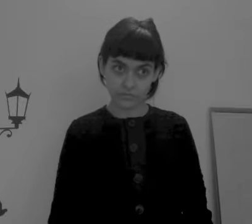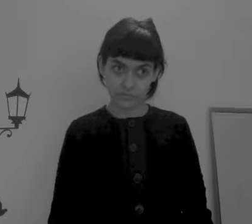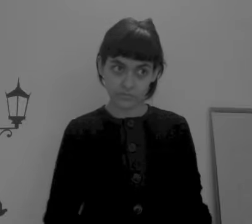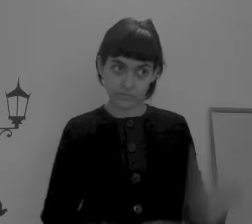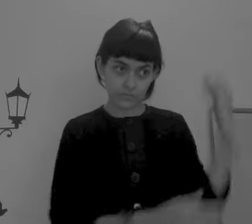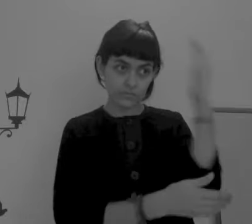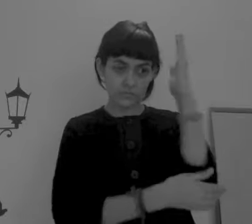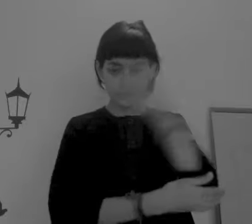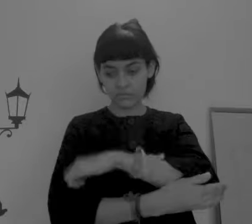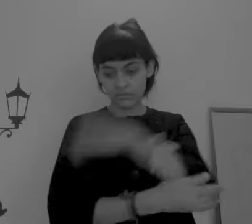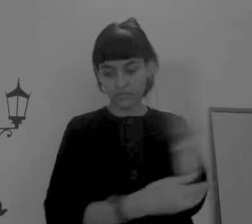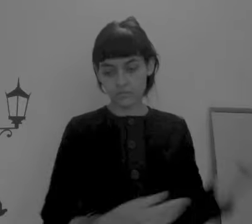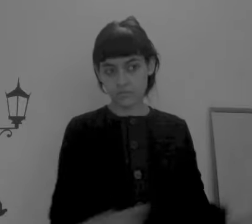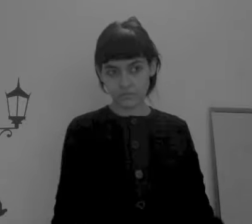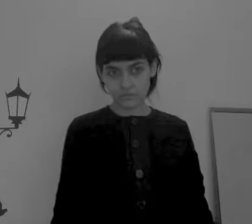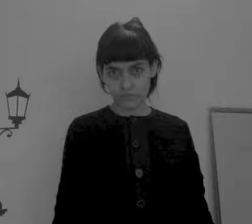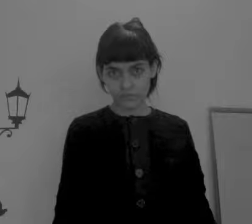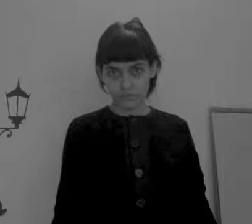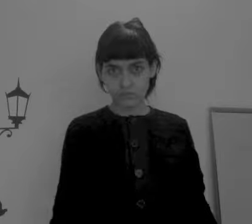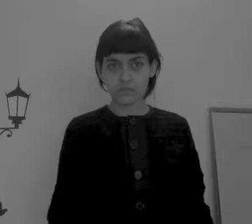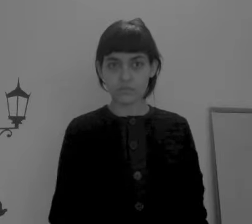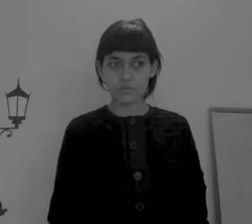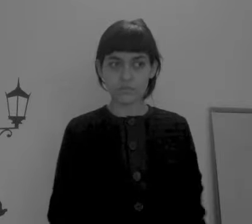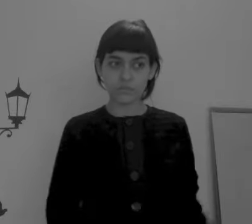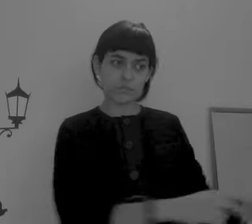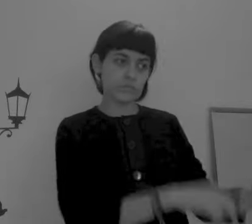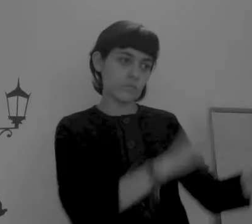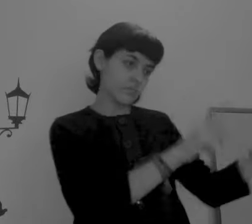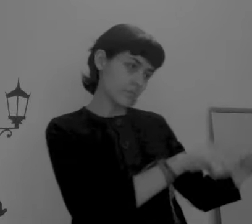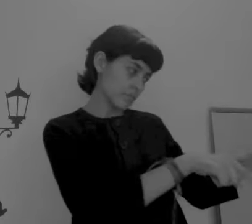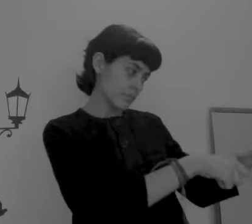As days and nights would pass me by,